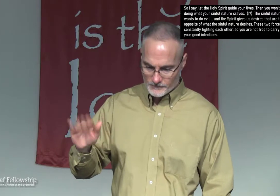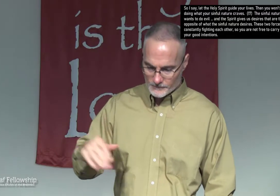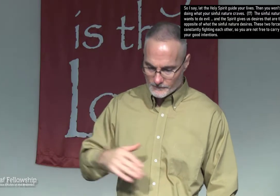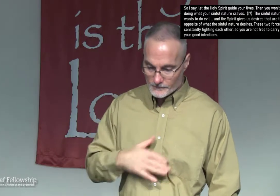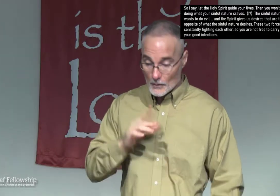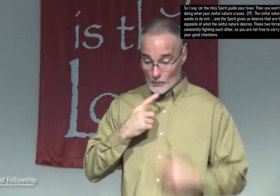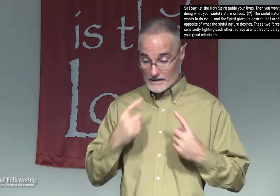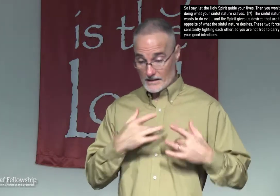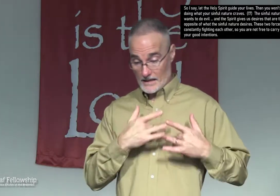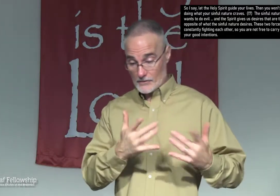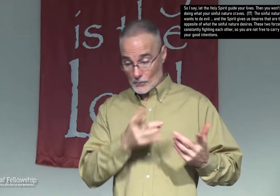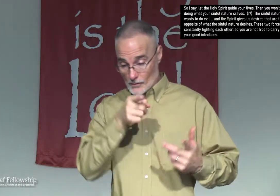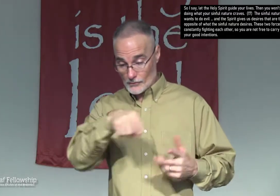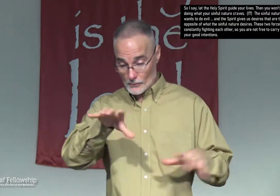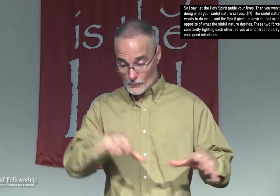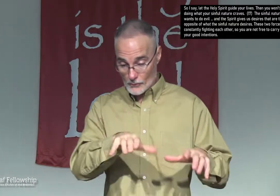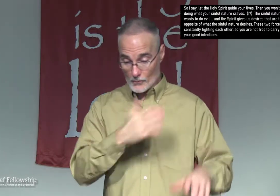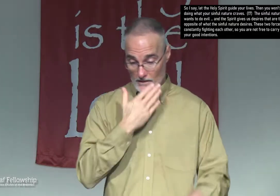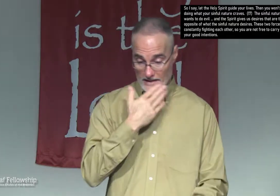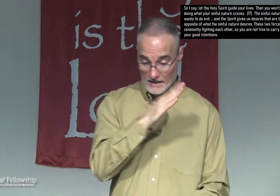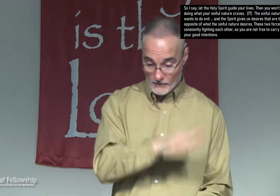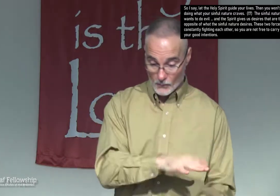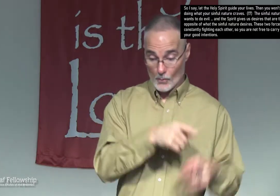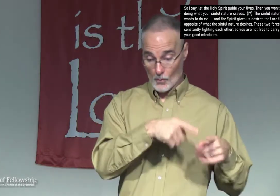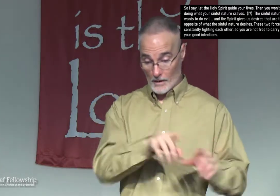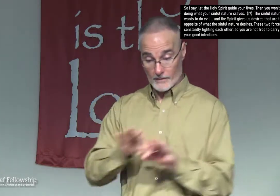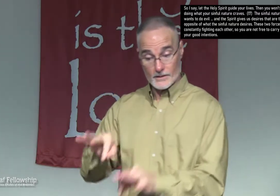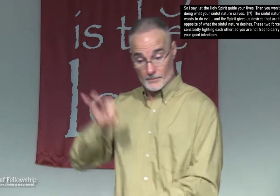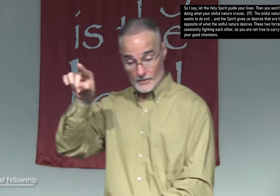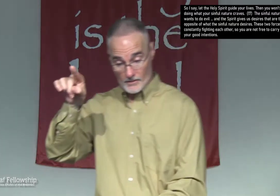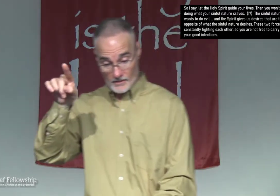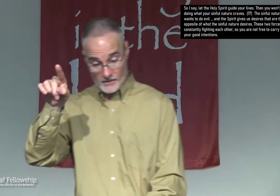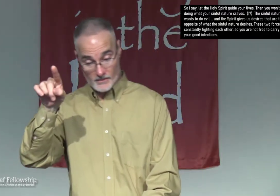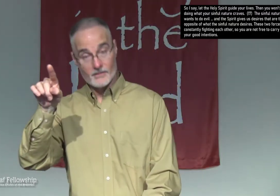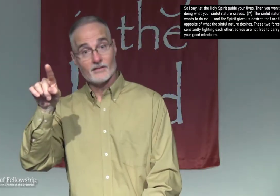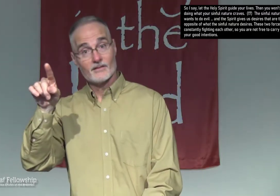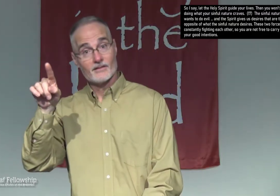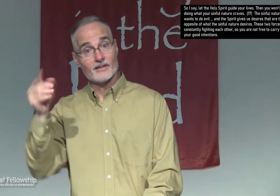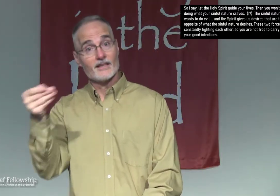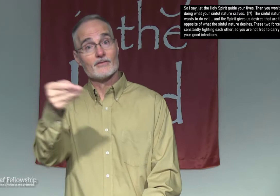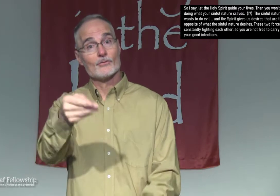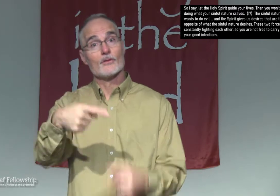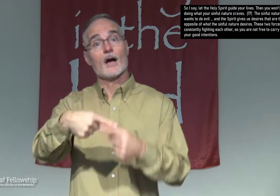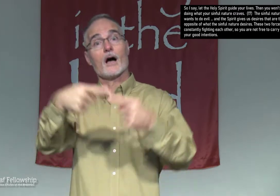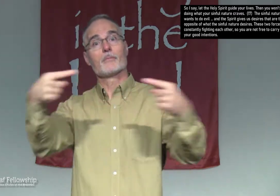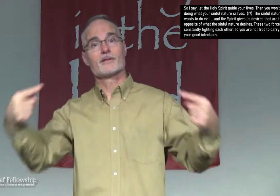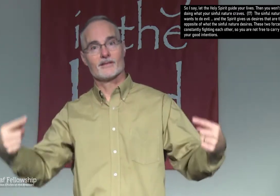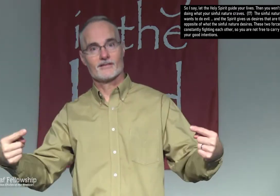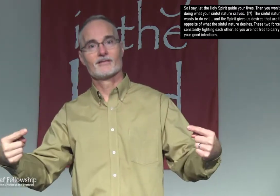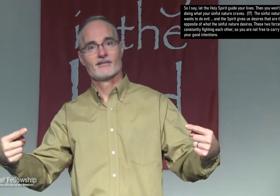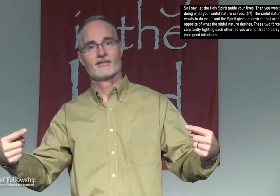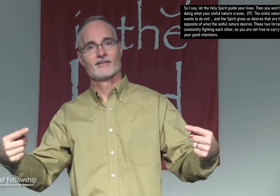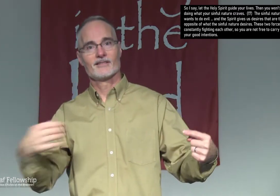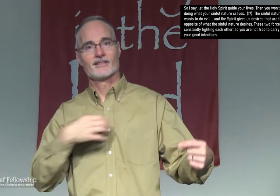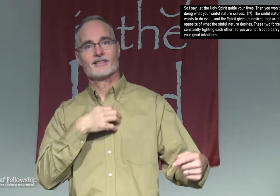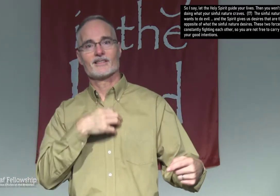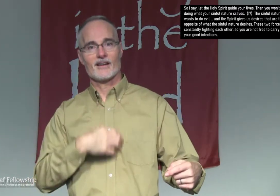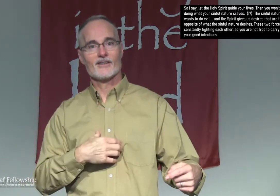You won't do that. The sinful nature wants to do evil, and the Spirit gives us desires that